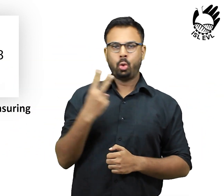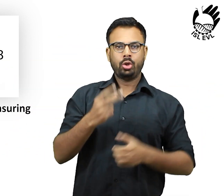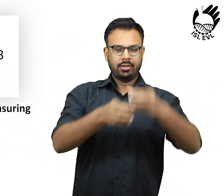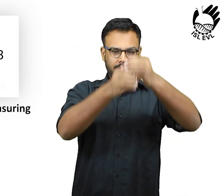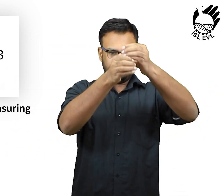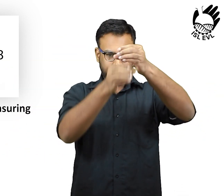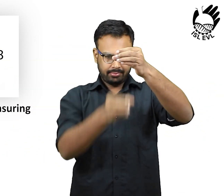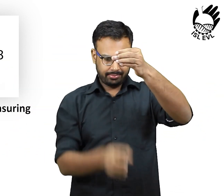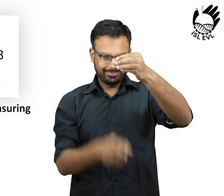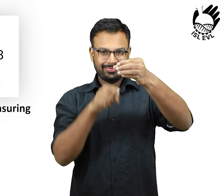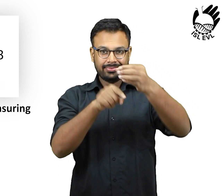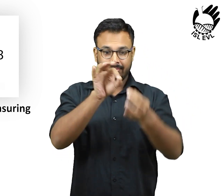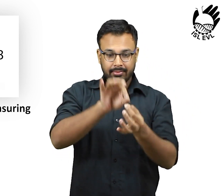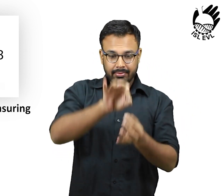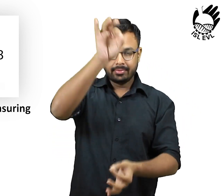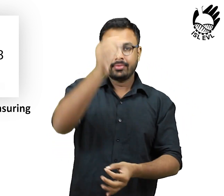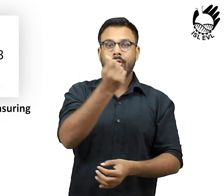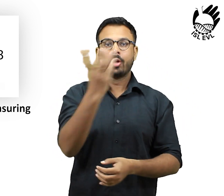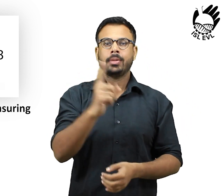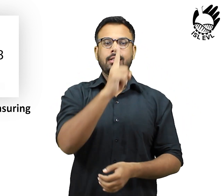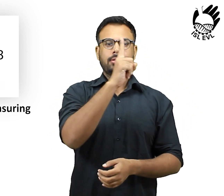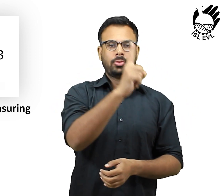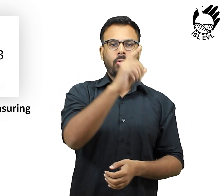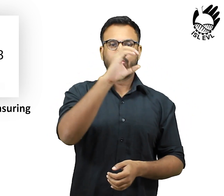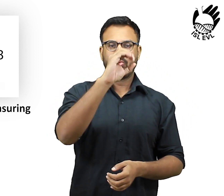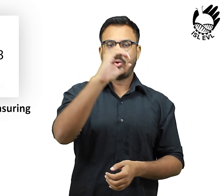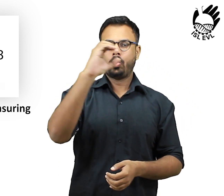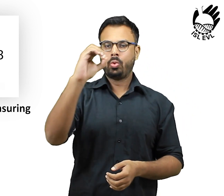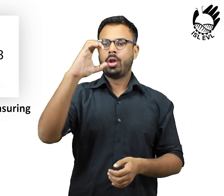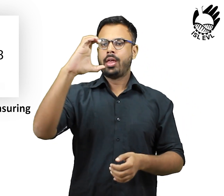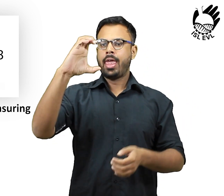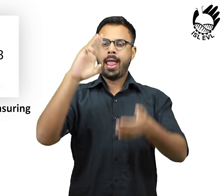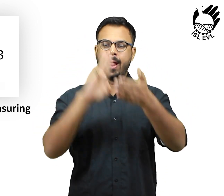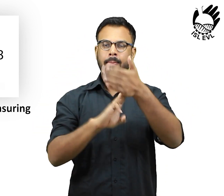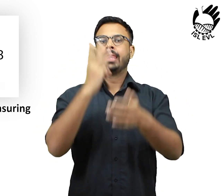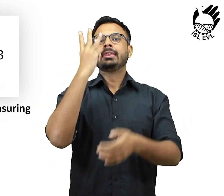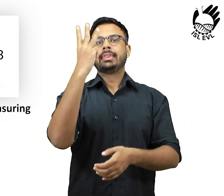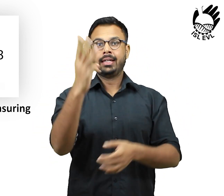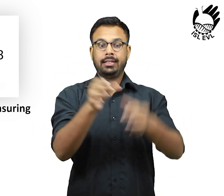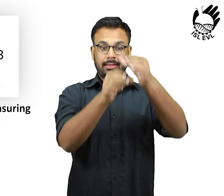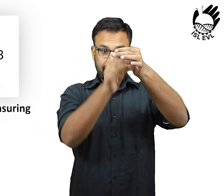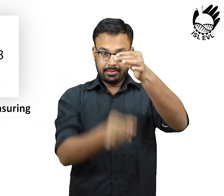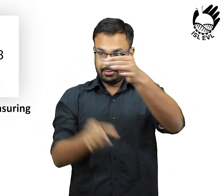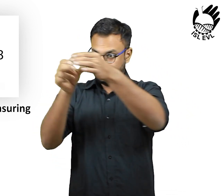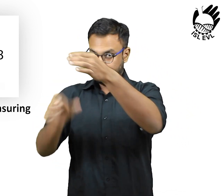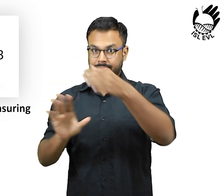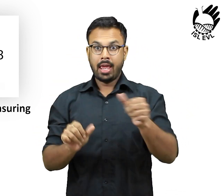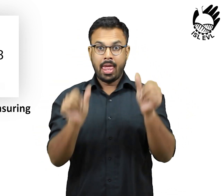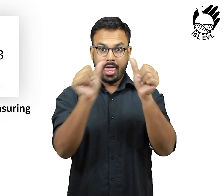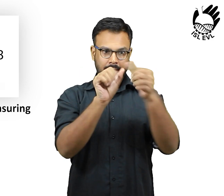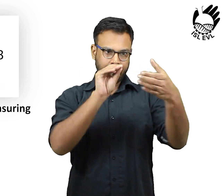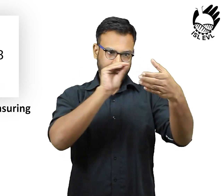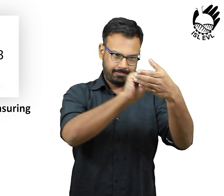It is very important not to get the solutions A and B muddled up.